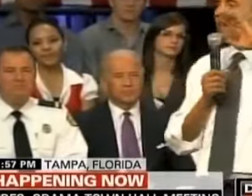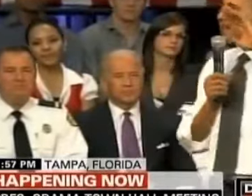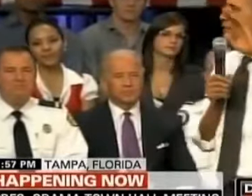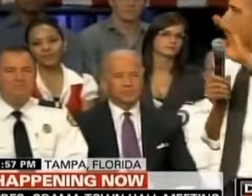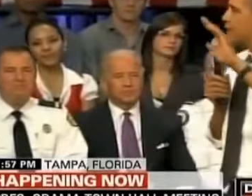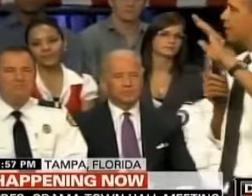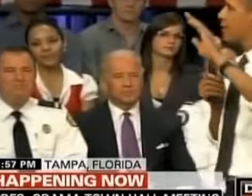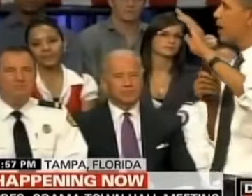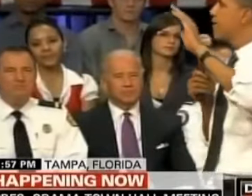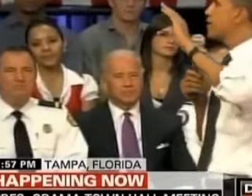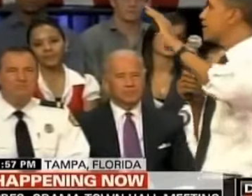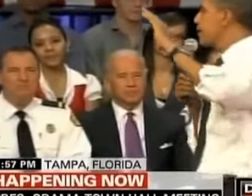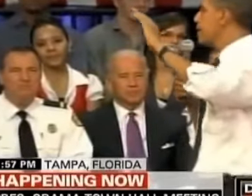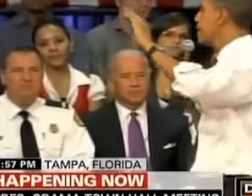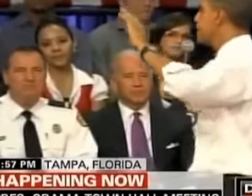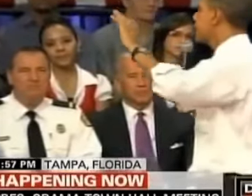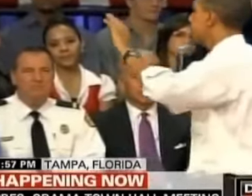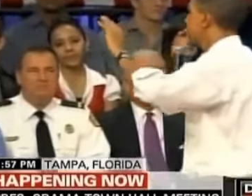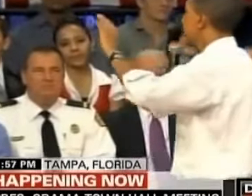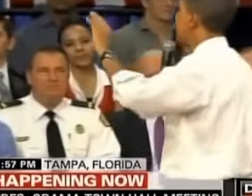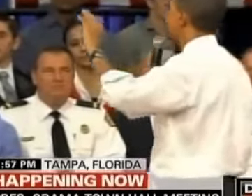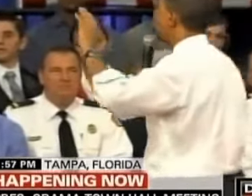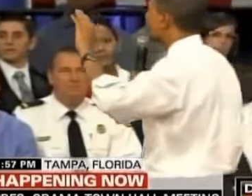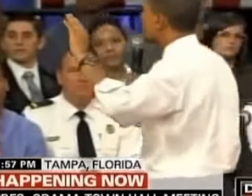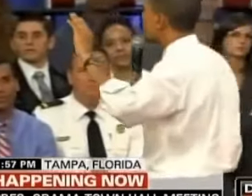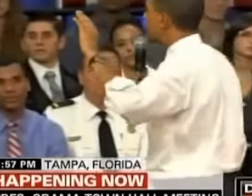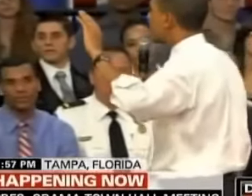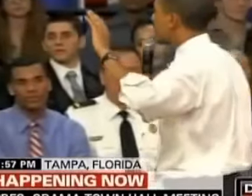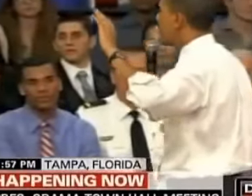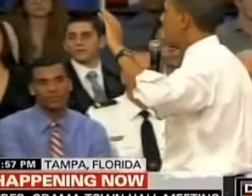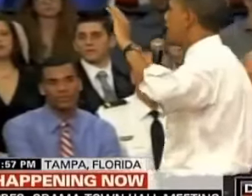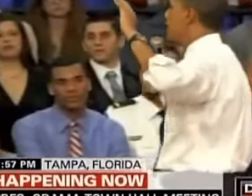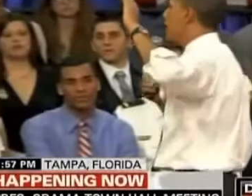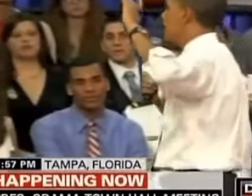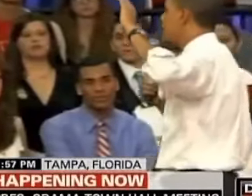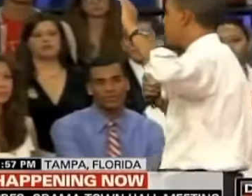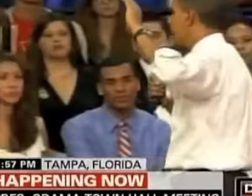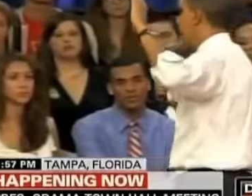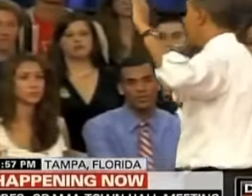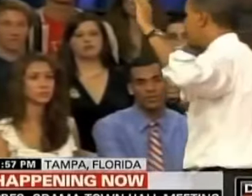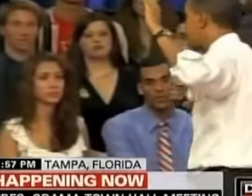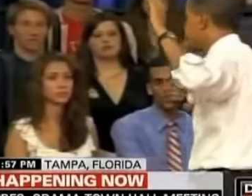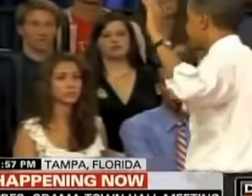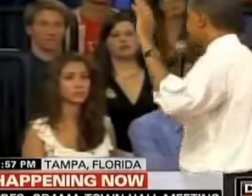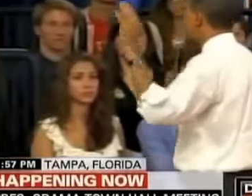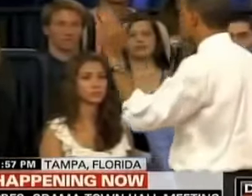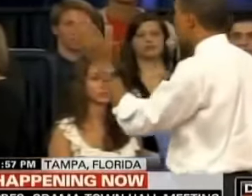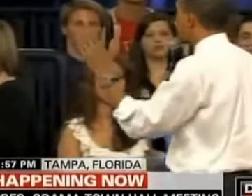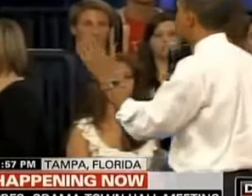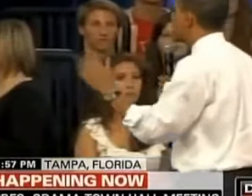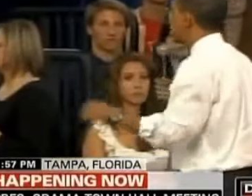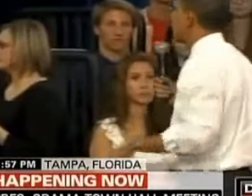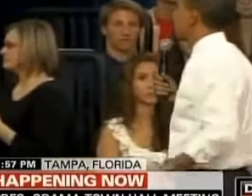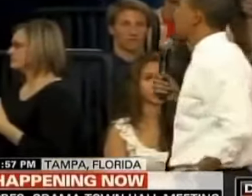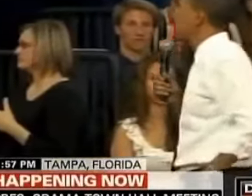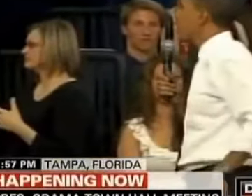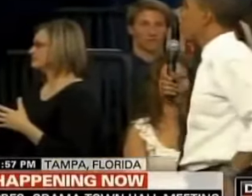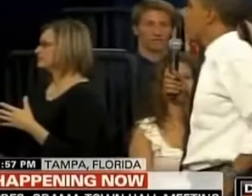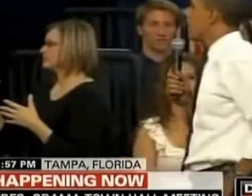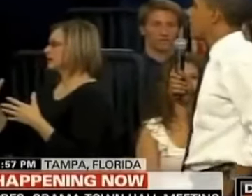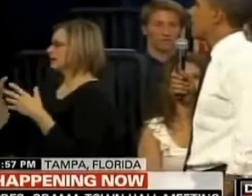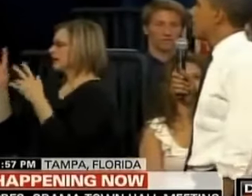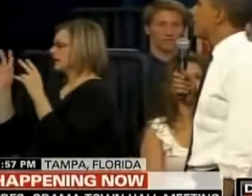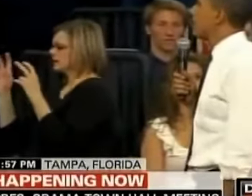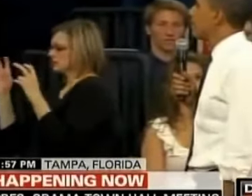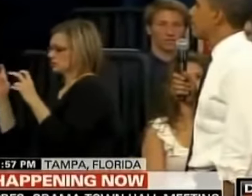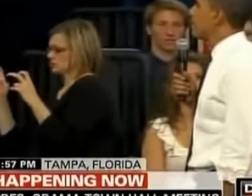The Middle East is obviously an issue that has plagued the region